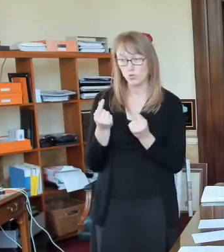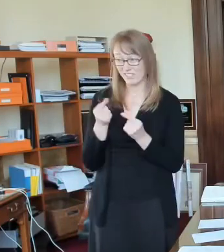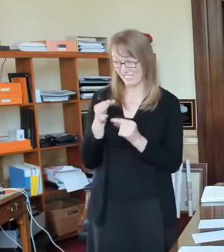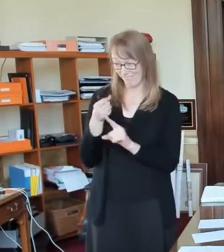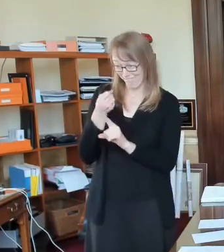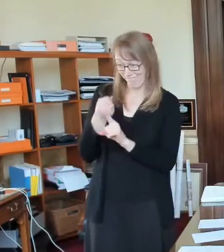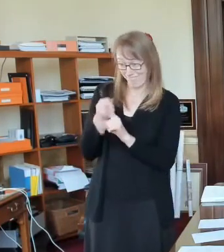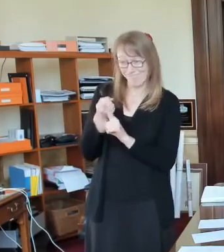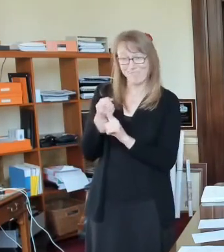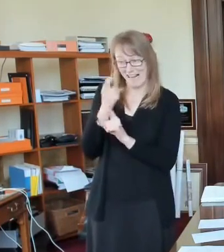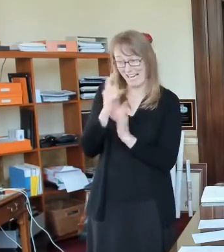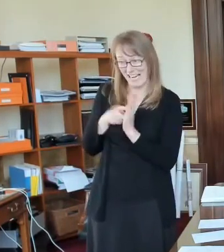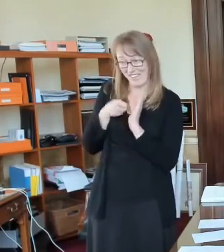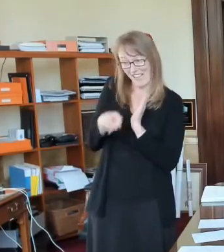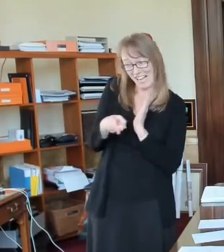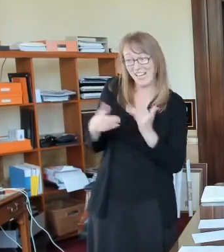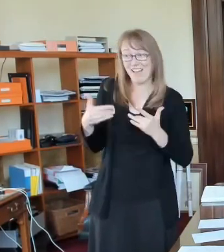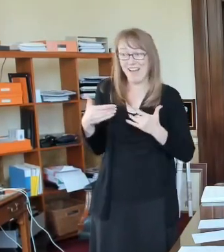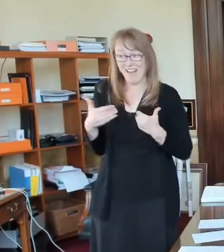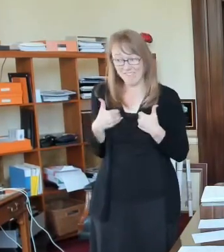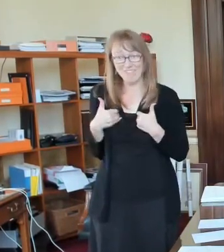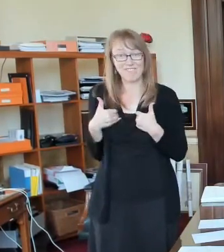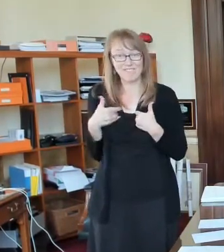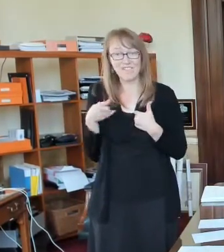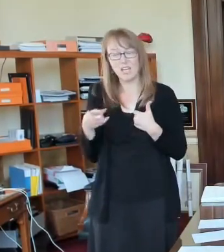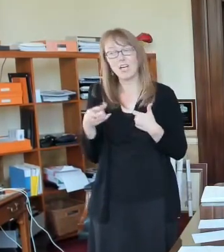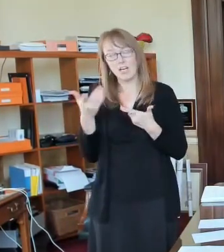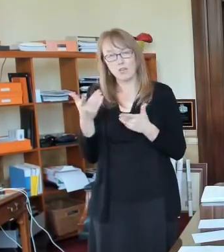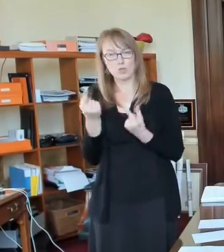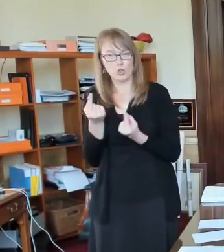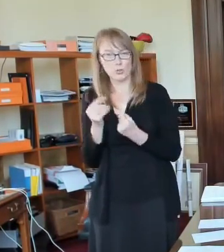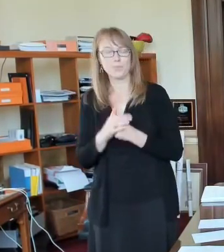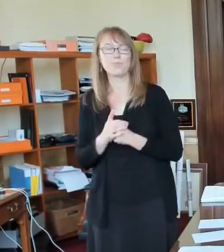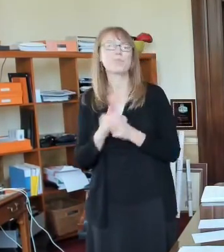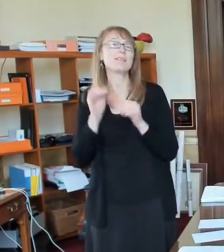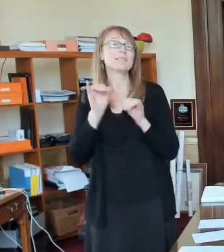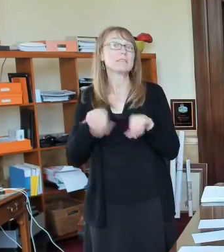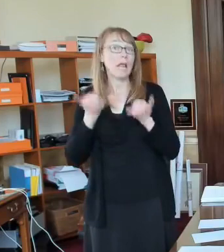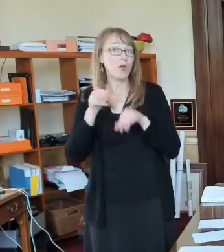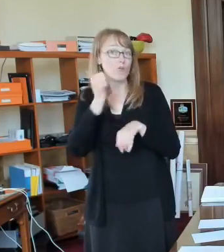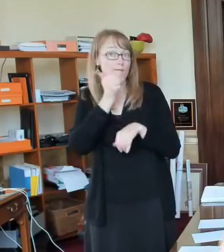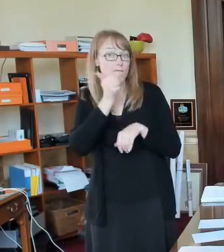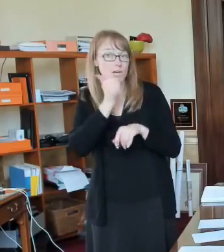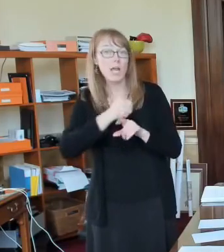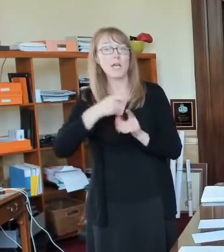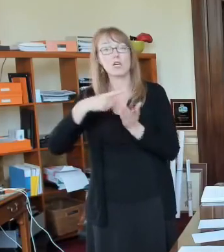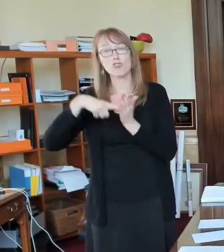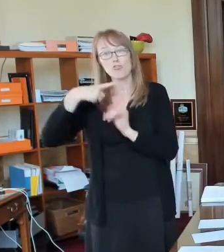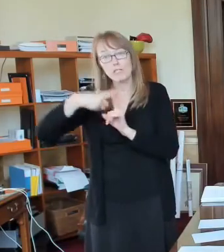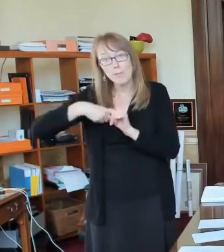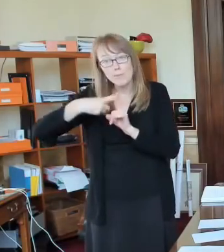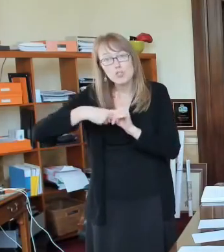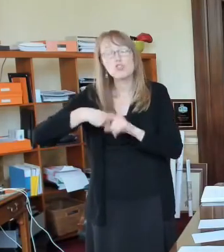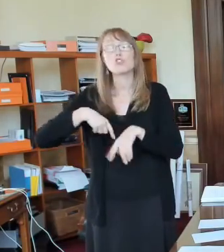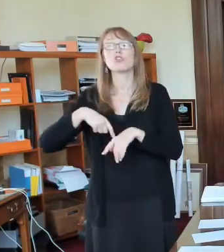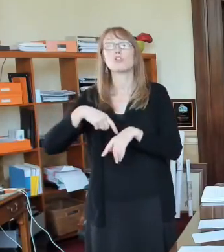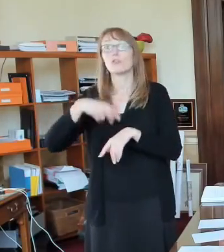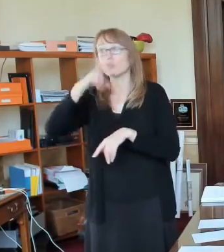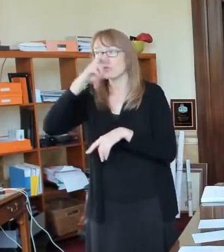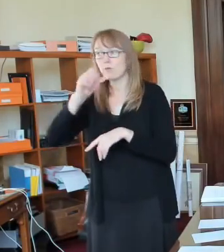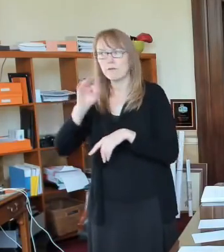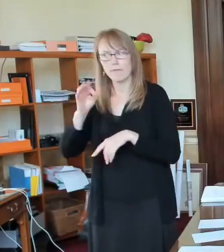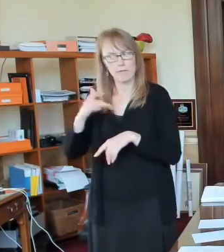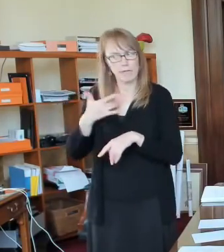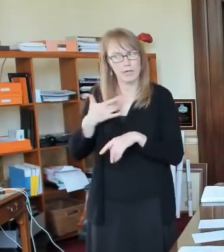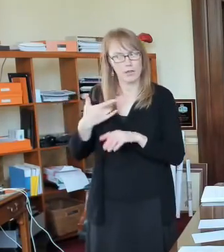requirements, temperatures, questions about how people are feeling, very strict, stay home if you're sick. There will